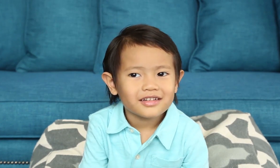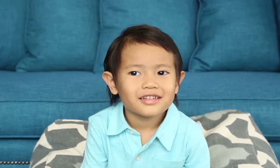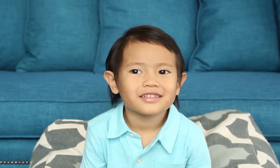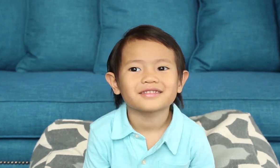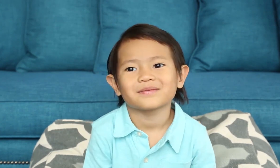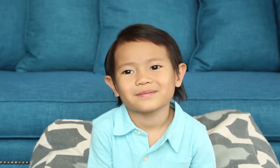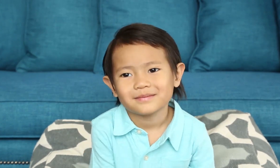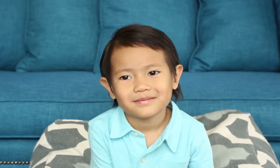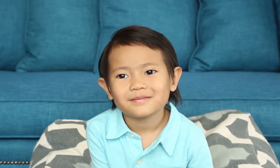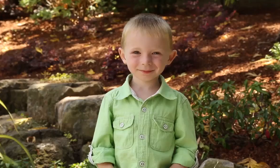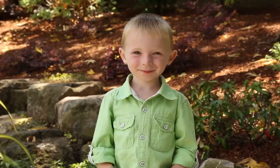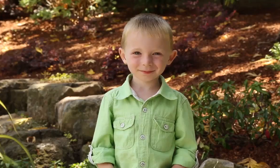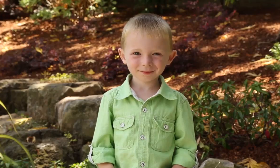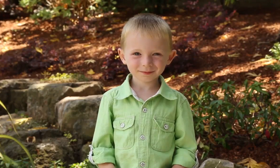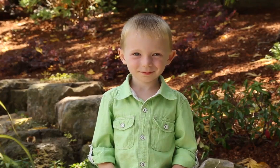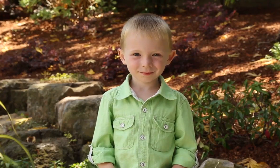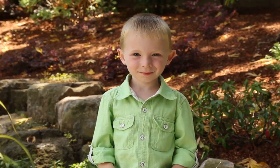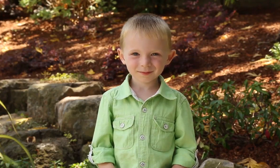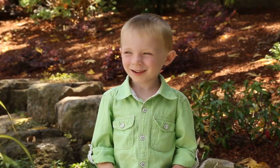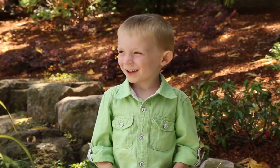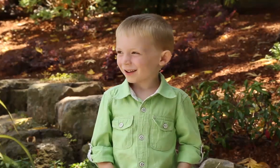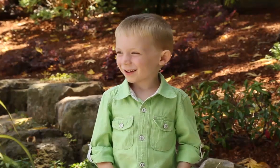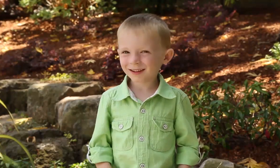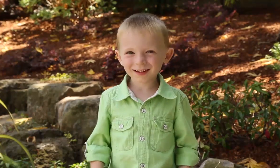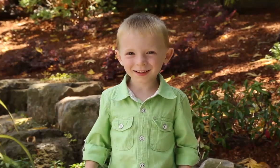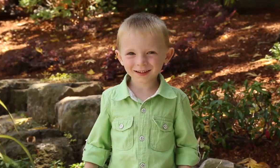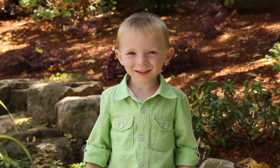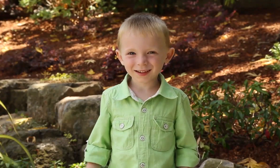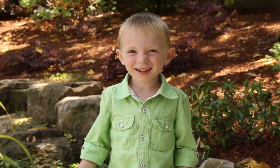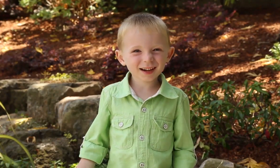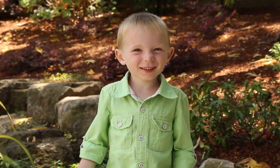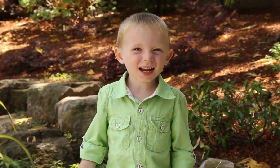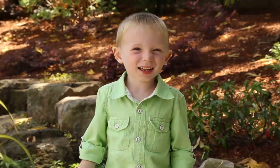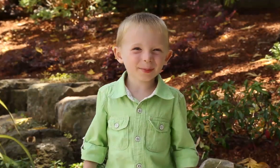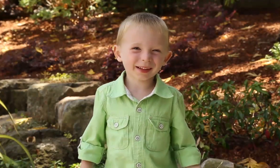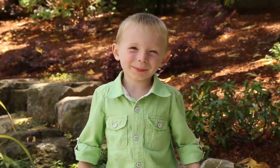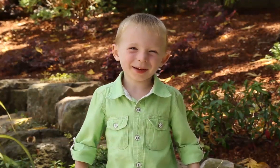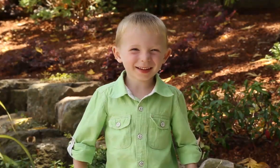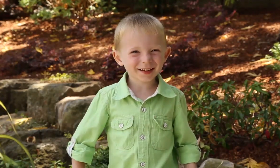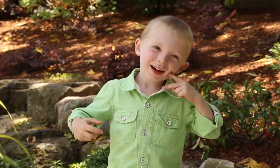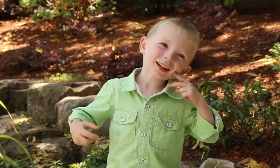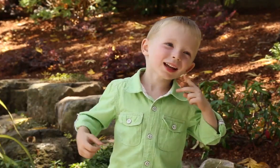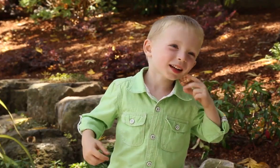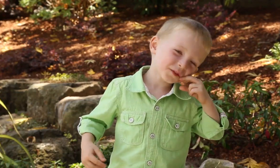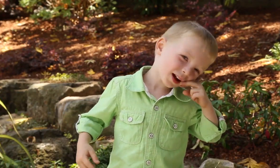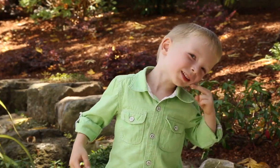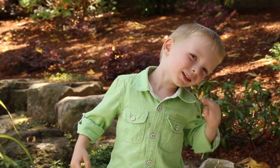good signer, huh? What's something you don't like? I don't like... I don't like spicy pickles. I like vanilla